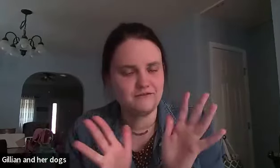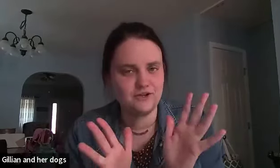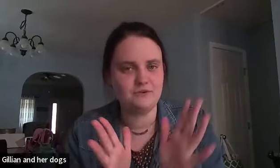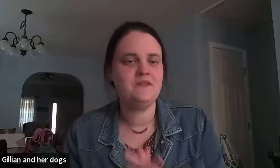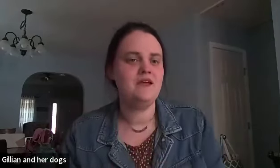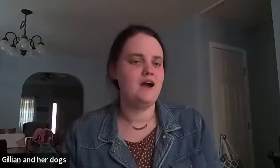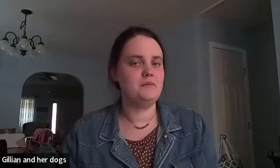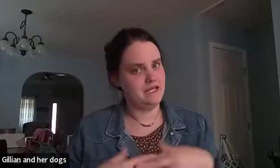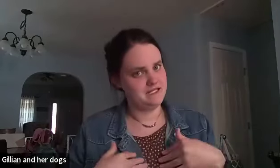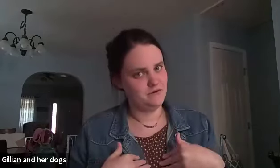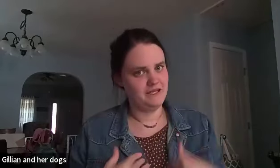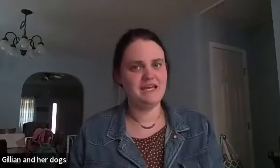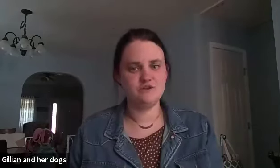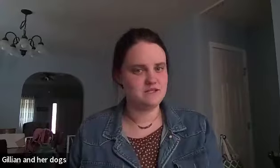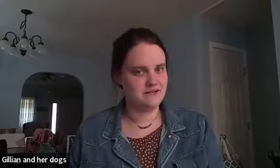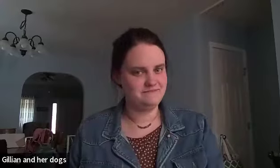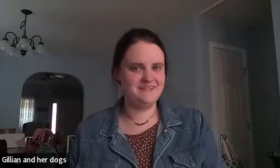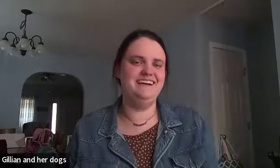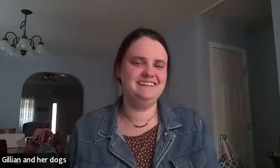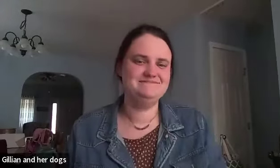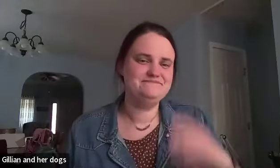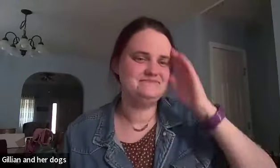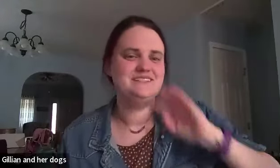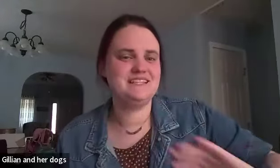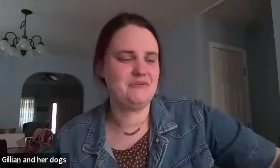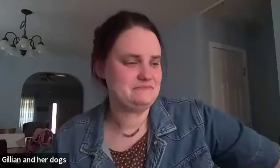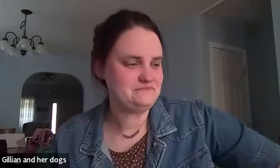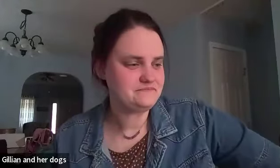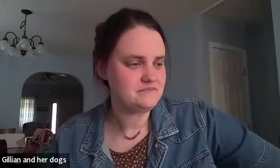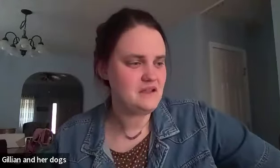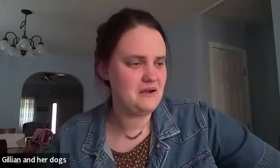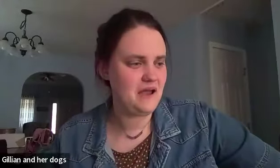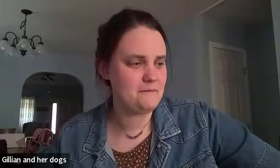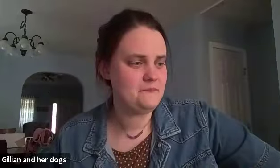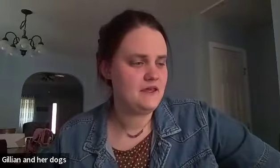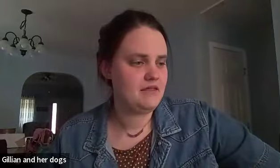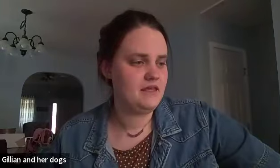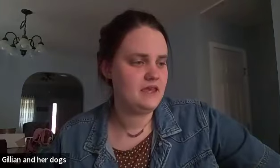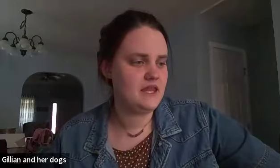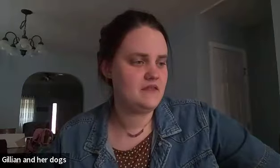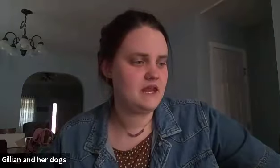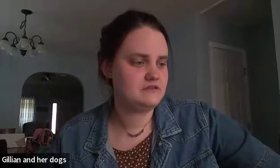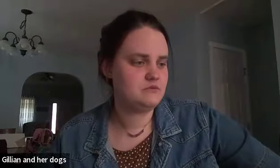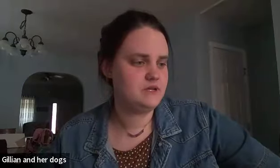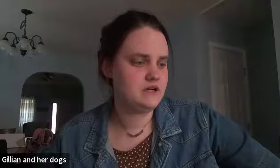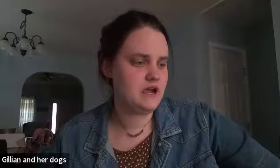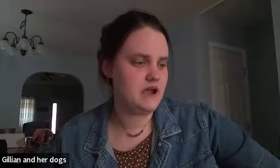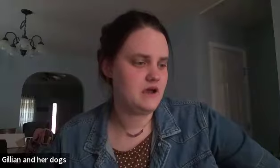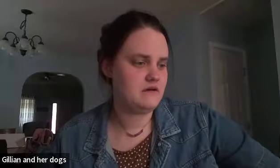for you like it is for me. It's always fun. So, okay. Then the next one we're gonna